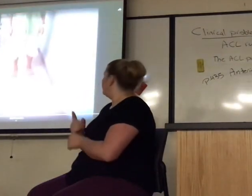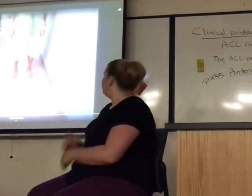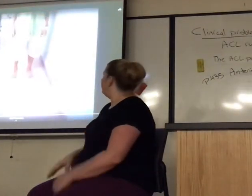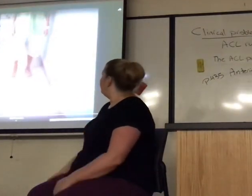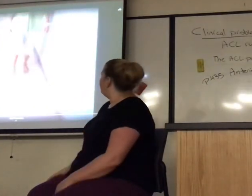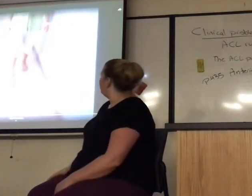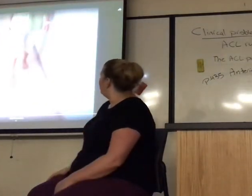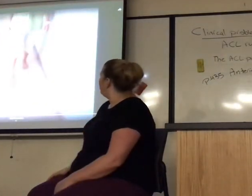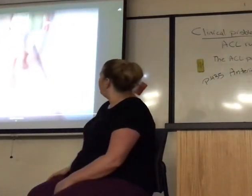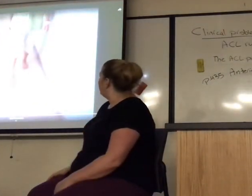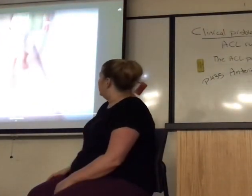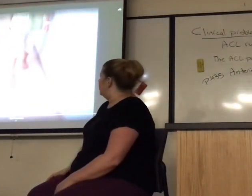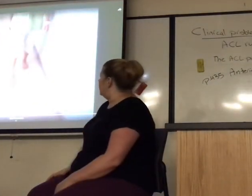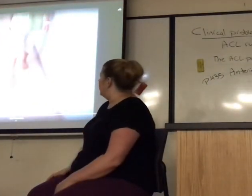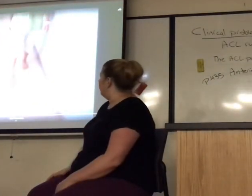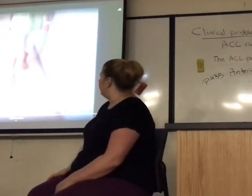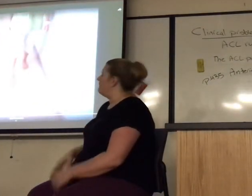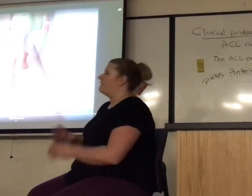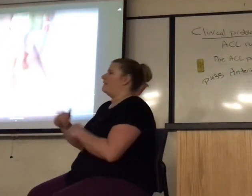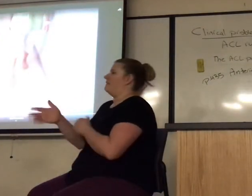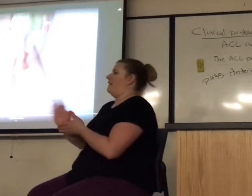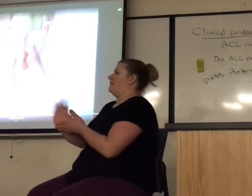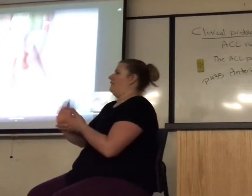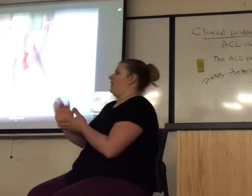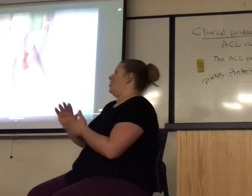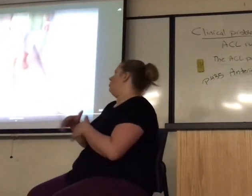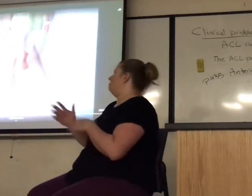Yeah. That's the next one. Hold on.